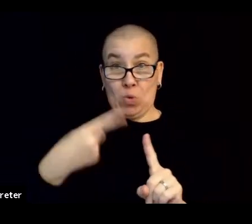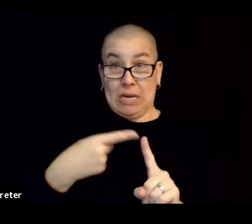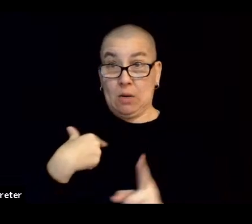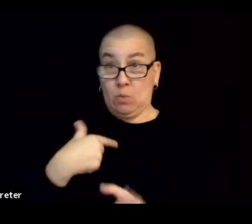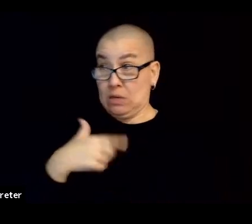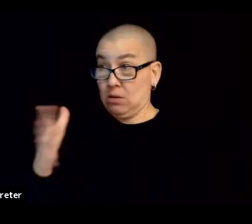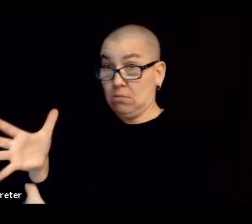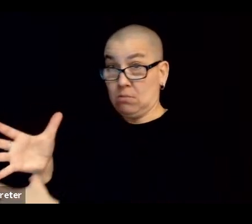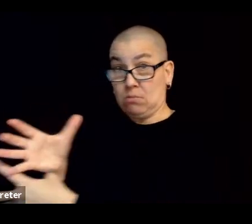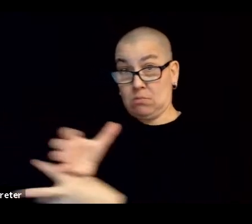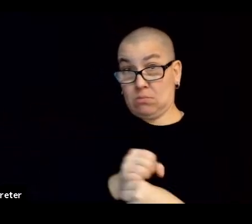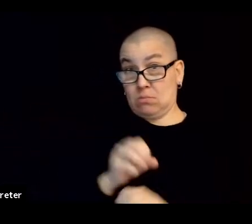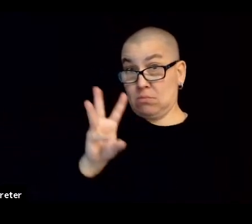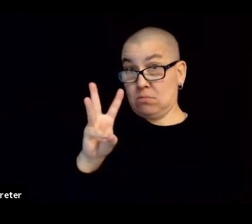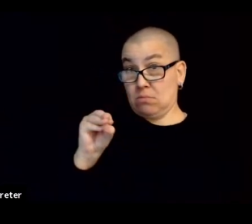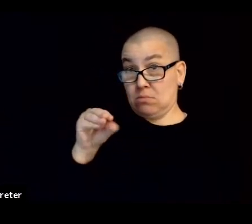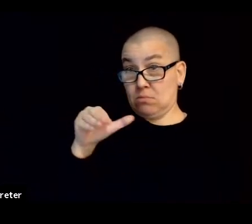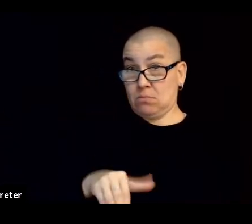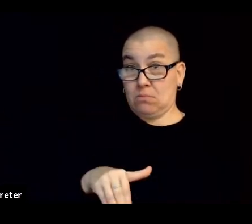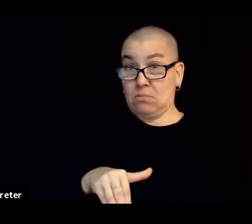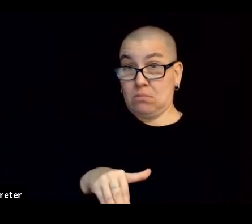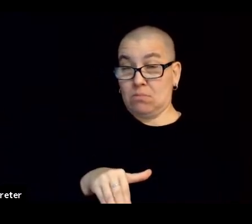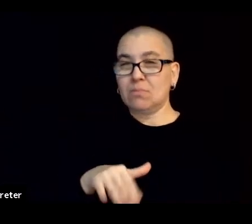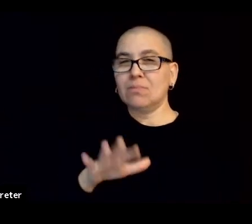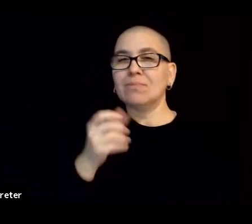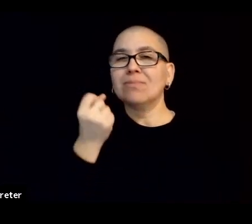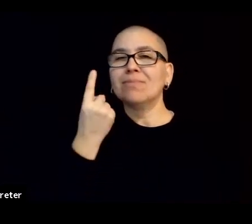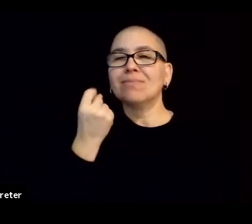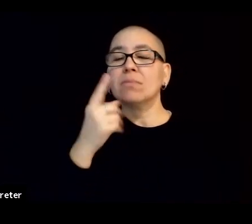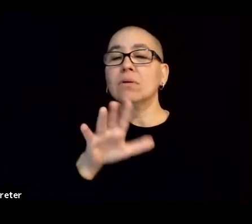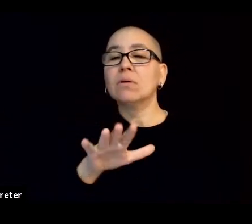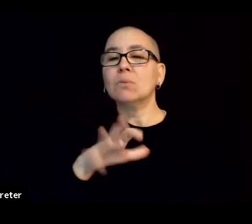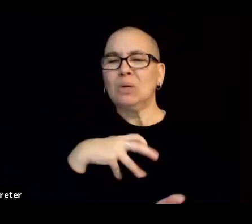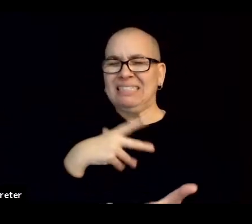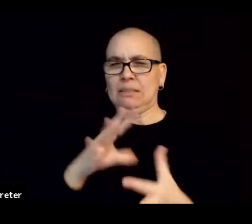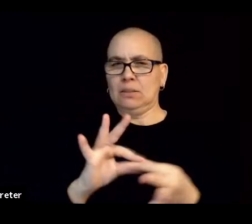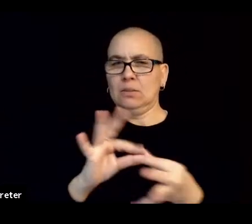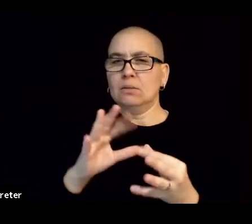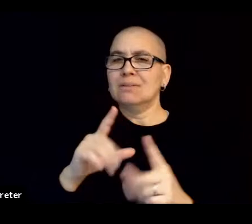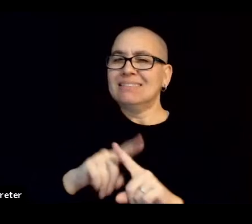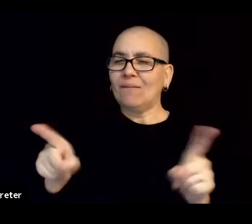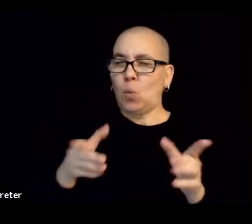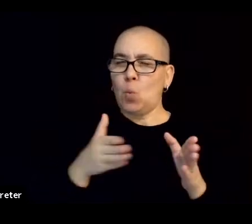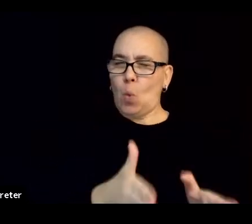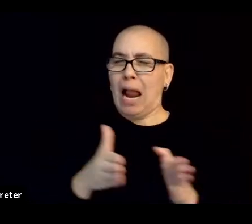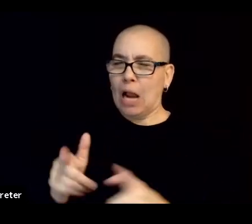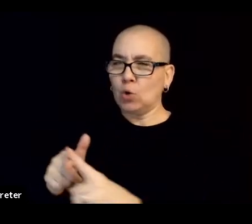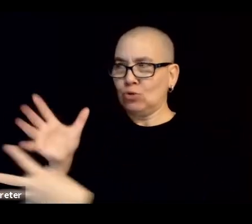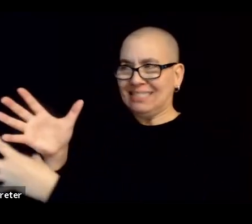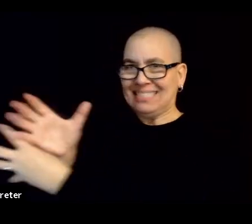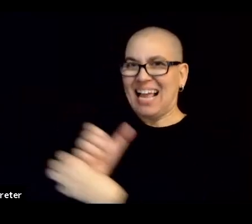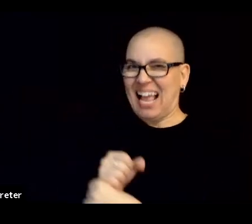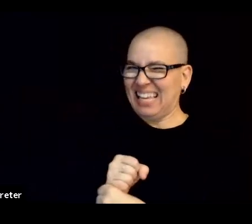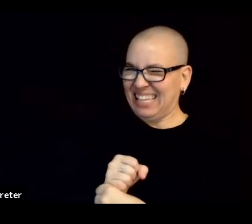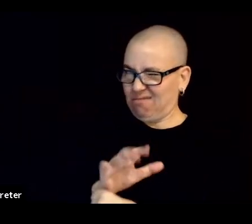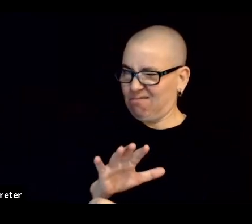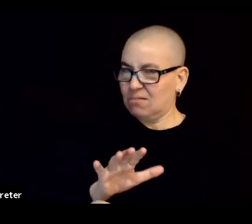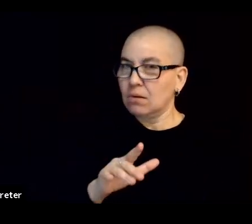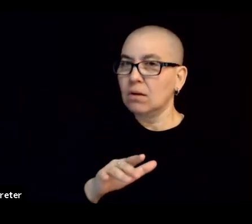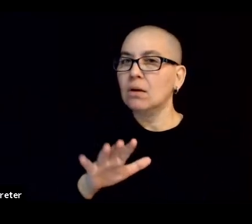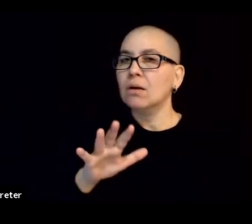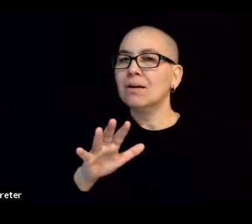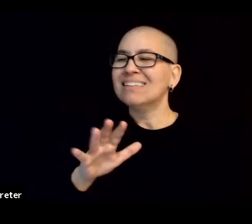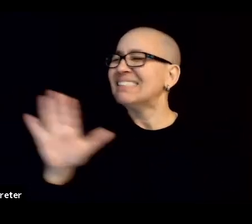just a different access point to add to that robustness. But the real fix to this is obviously more of them. So Jan, do you want to clarify the amount that